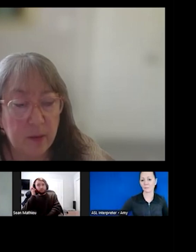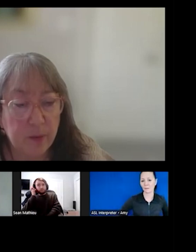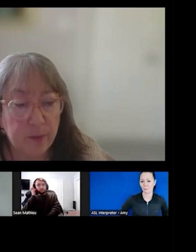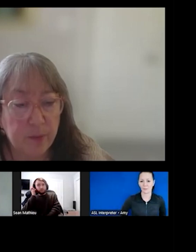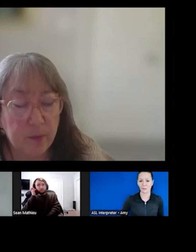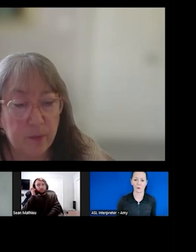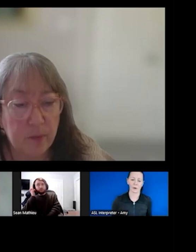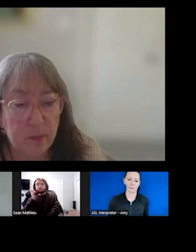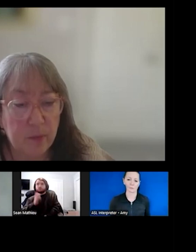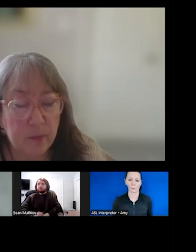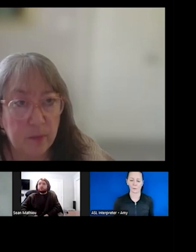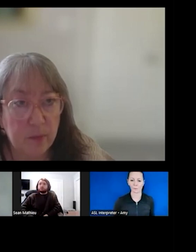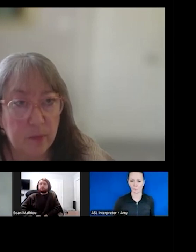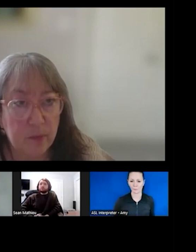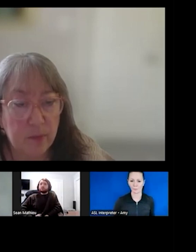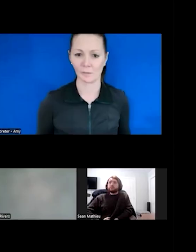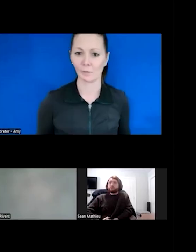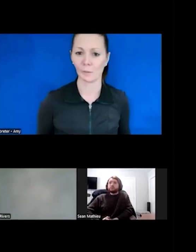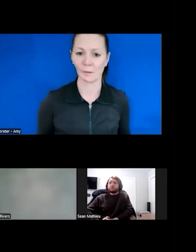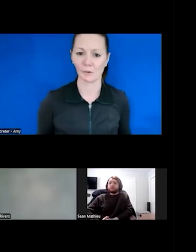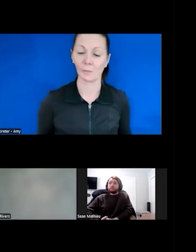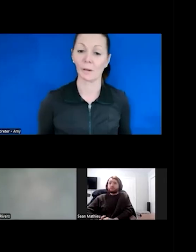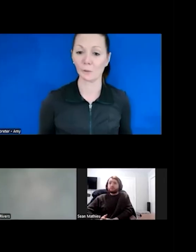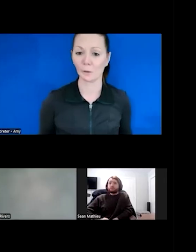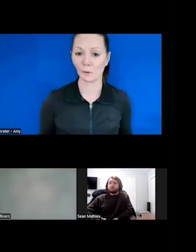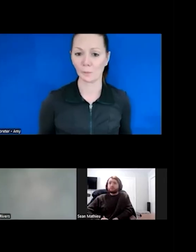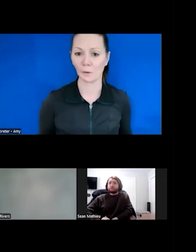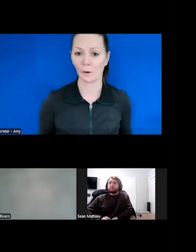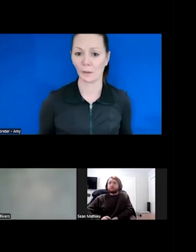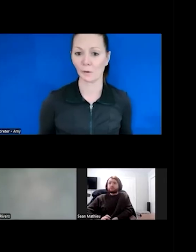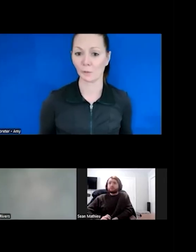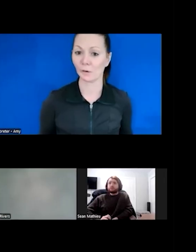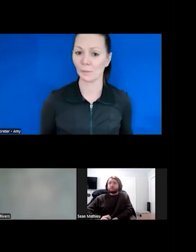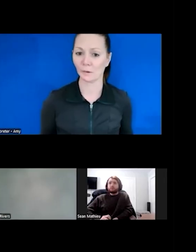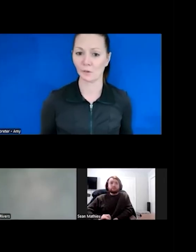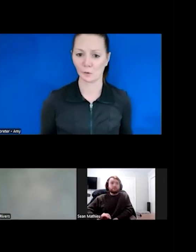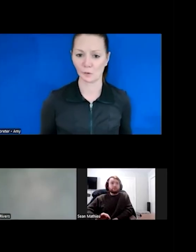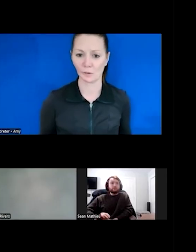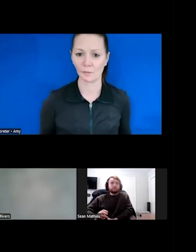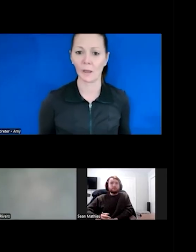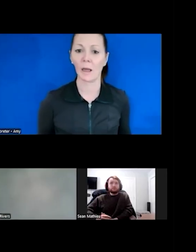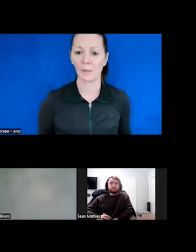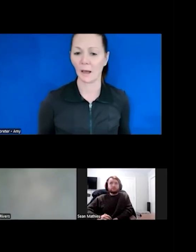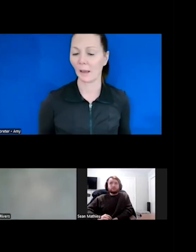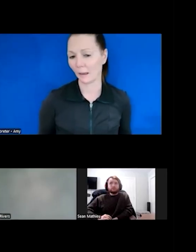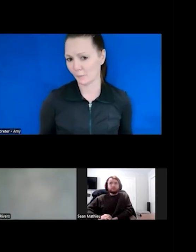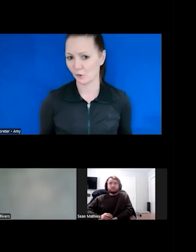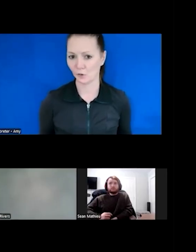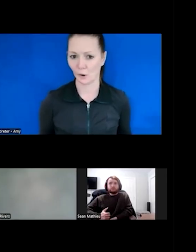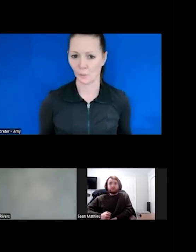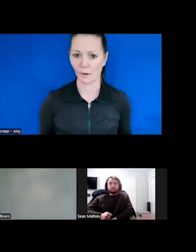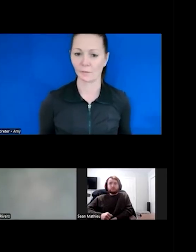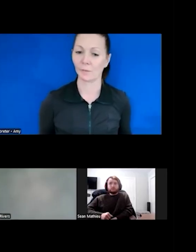And this may not relate to all of your services that you've been mentioning, but I do want you to be aware that, independent churches, that I